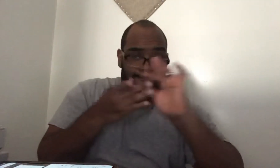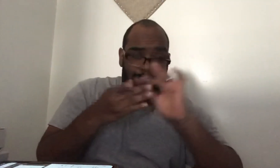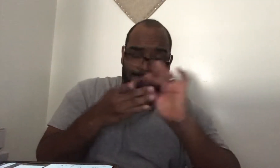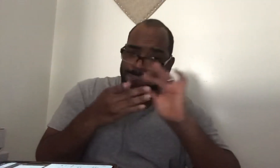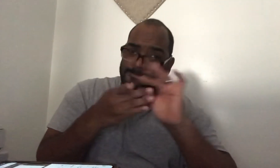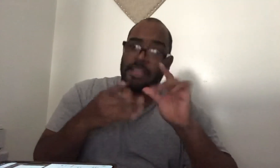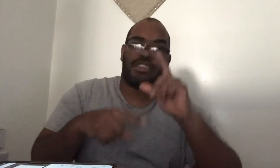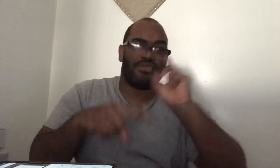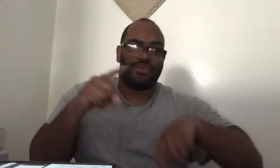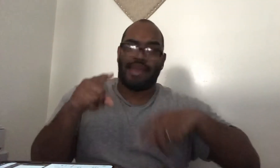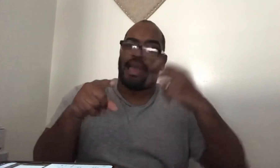use it as a thesis statement.